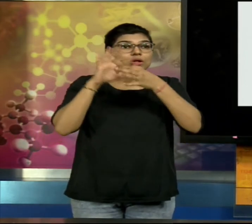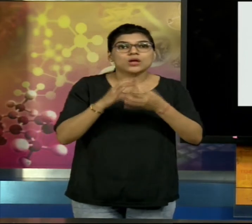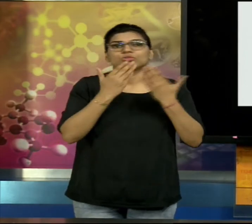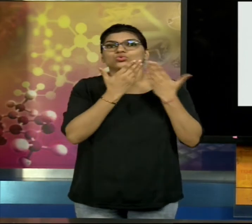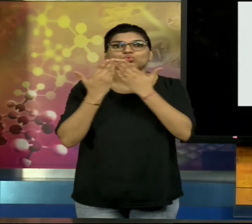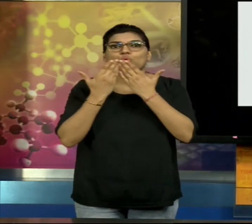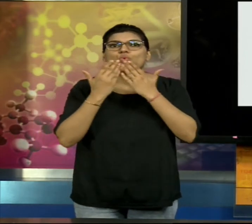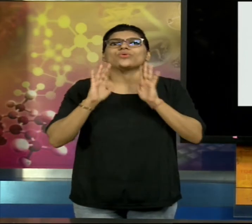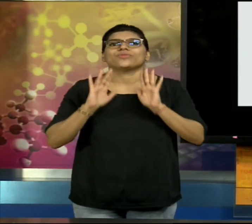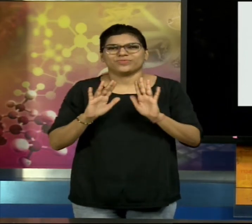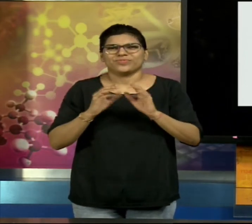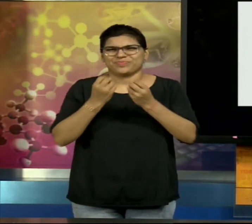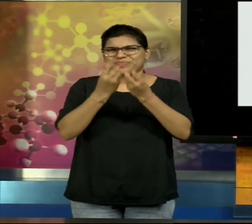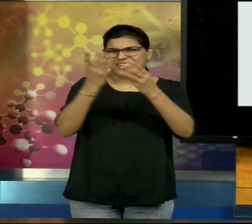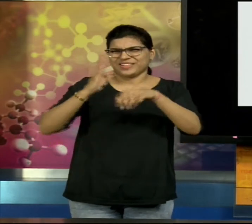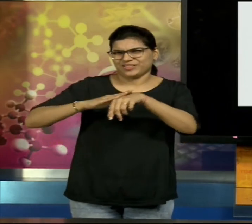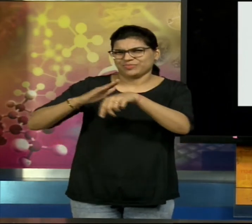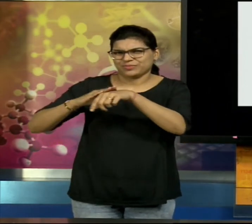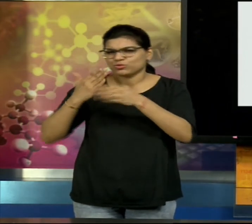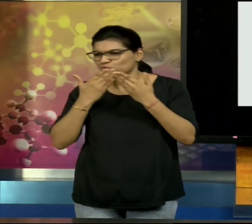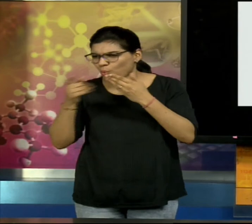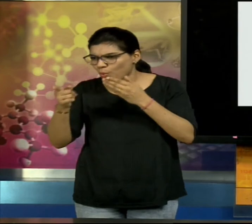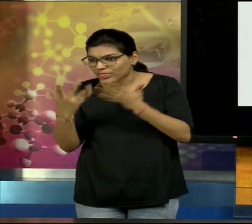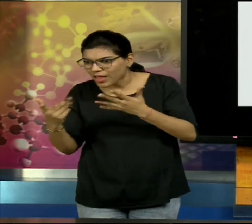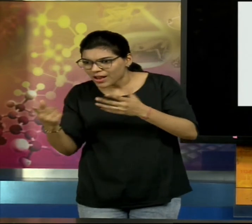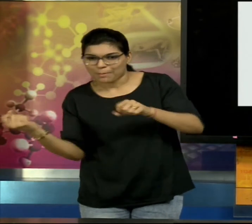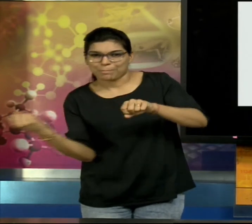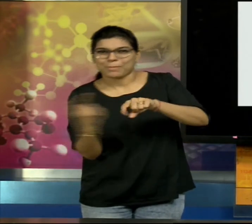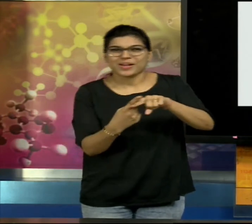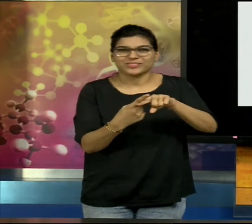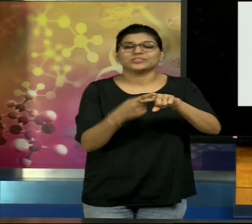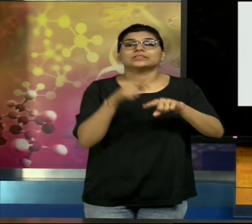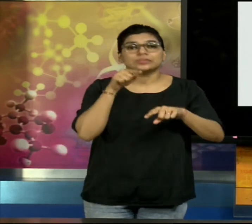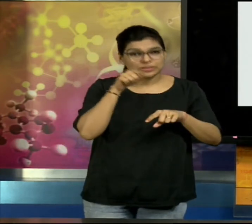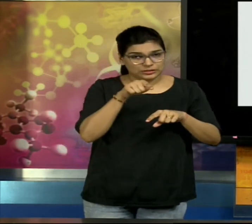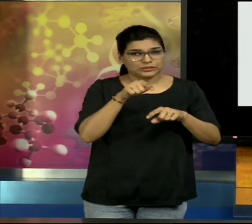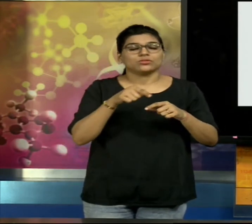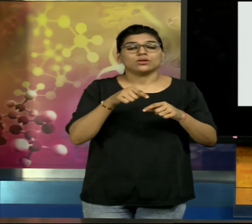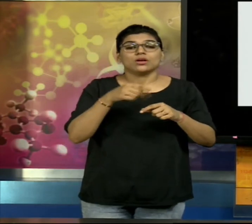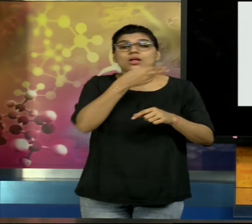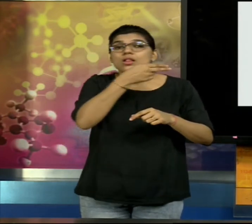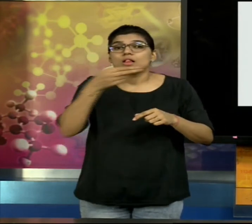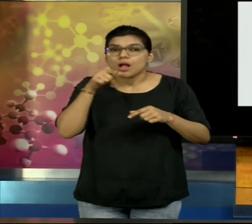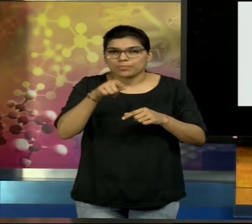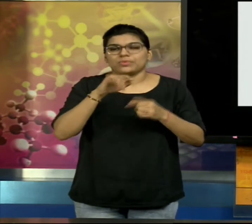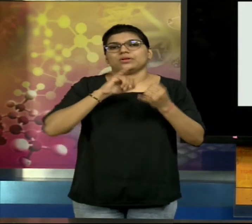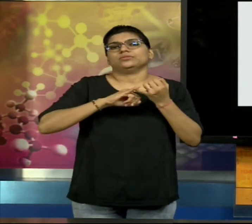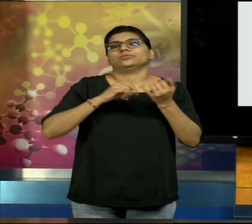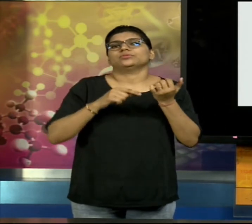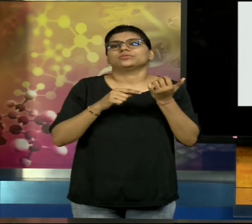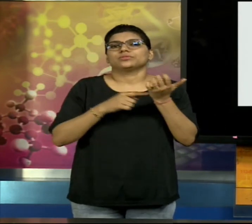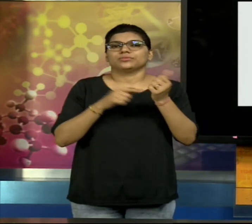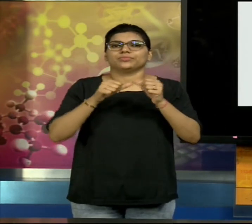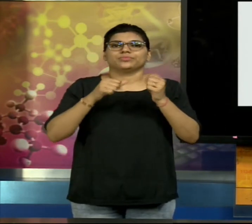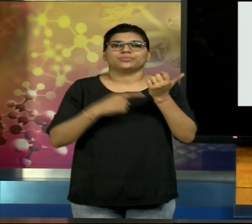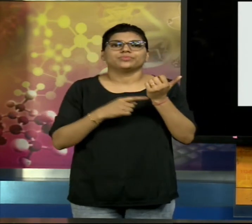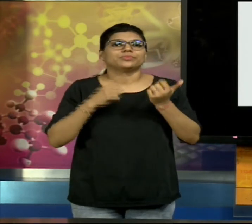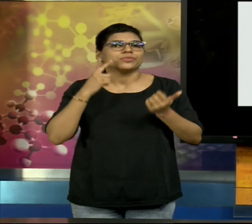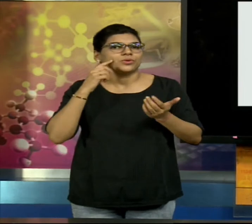These items are related to education only, paper, pen, for academic use. Such